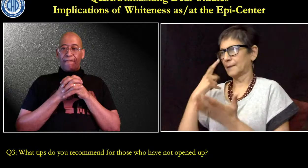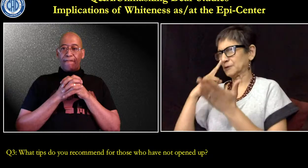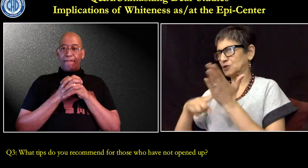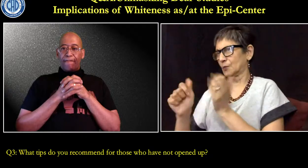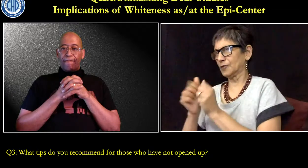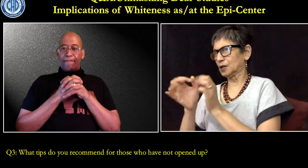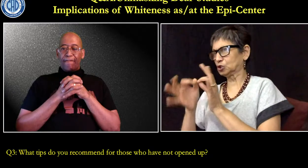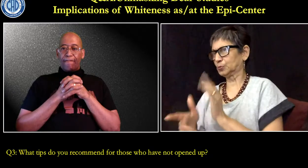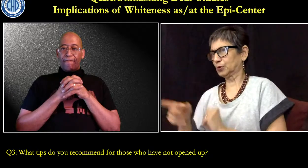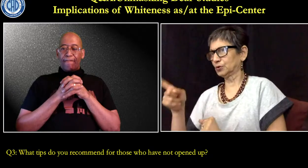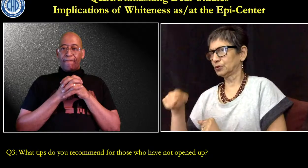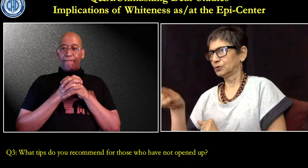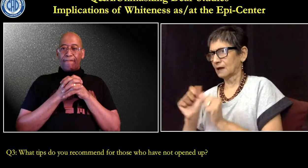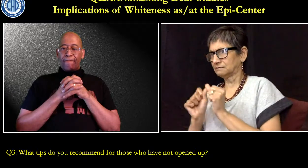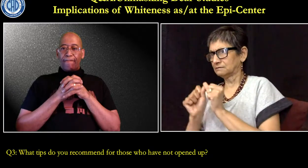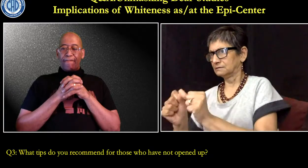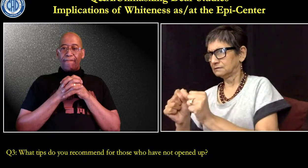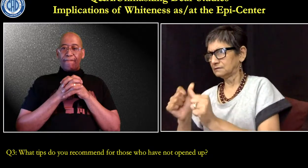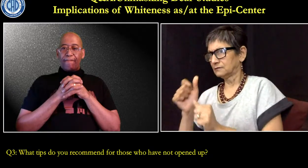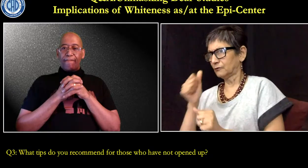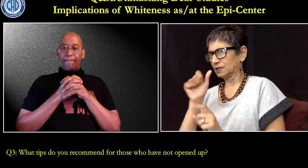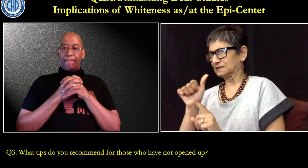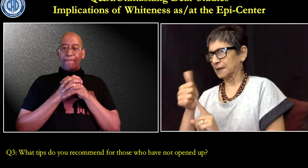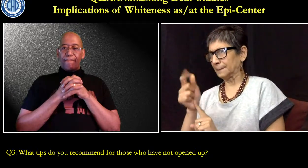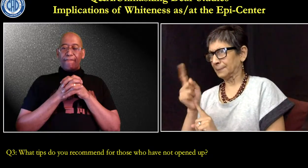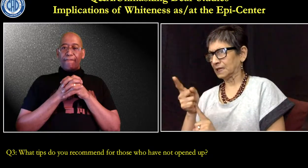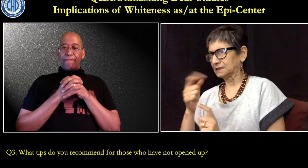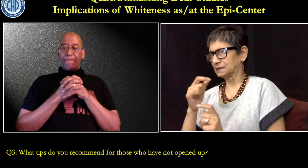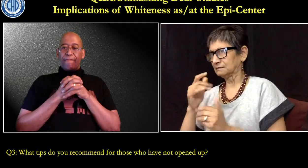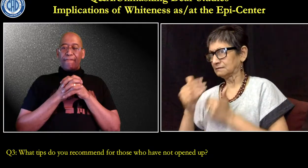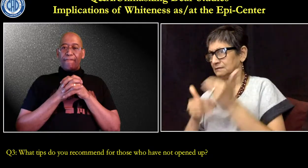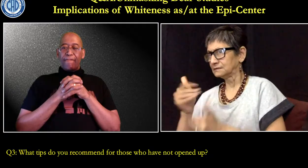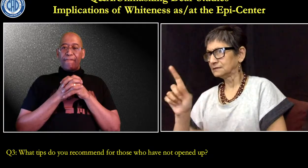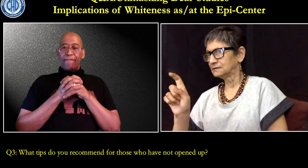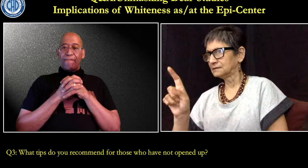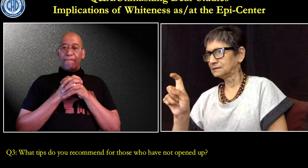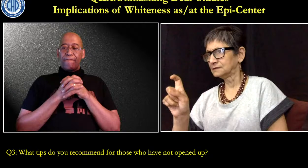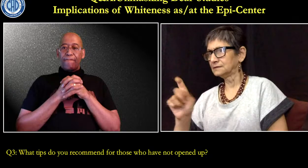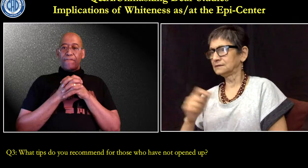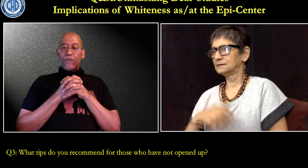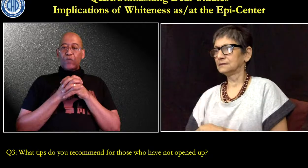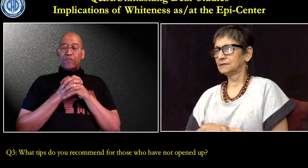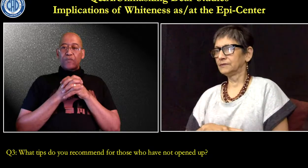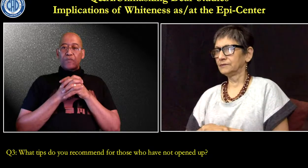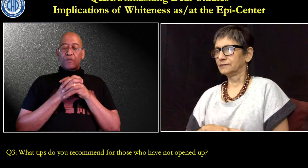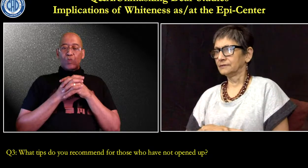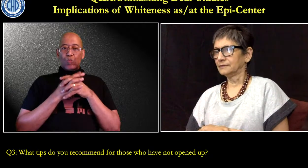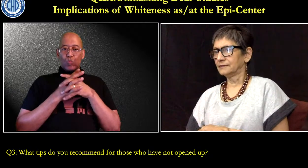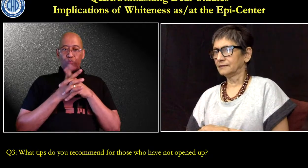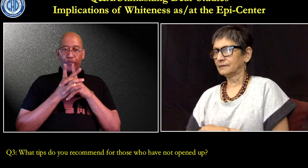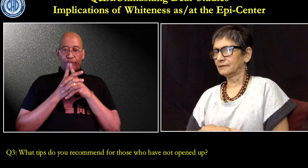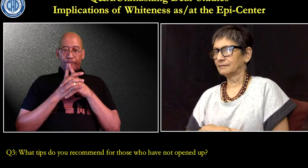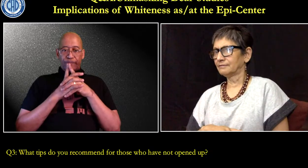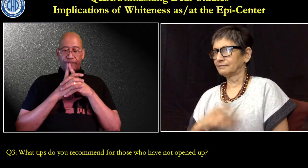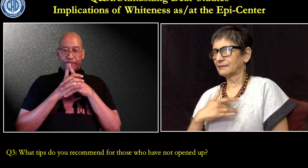So tell me how you would like to, I'm checking with the interpreters. Can we stay 10 more